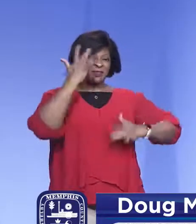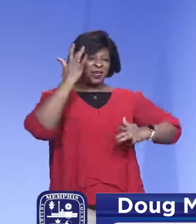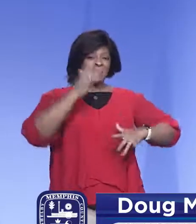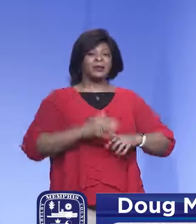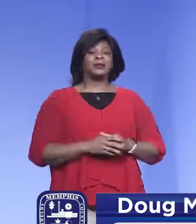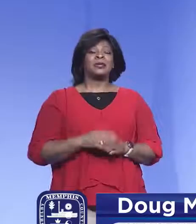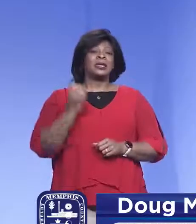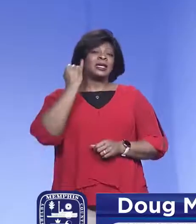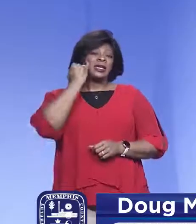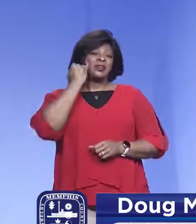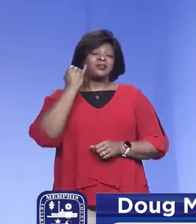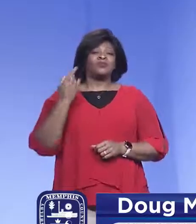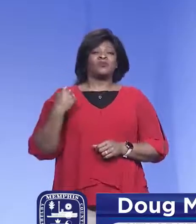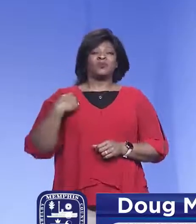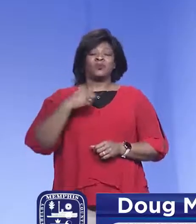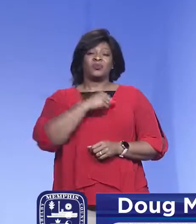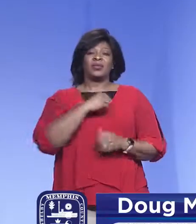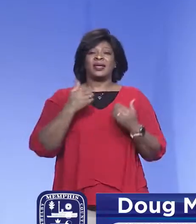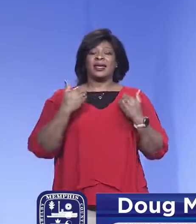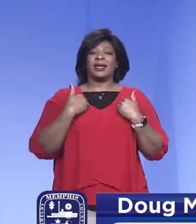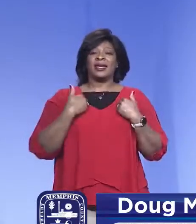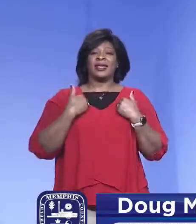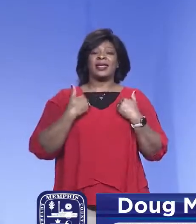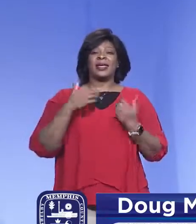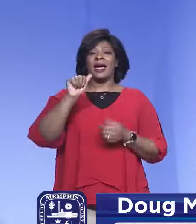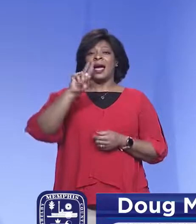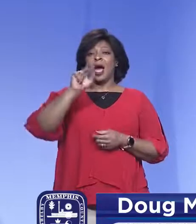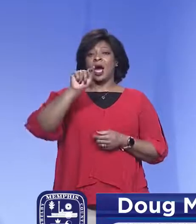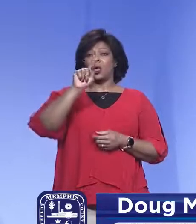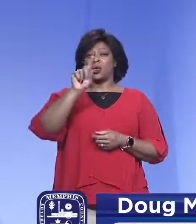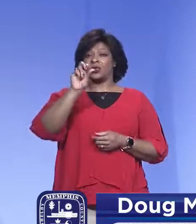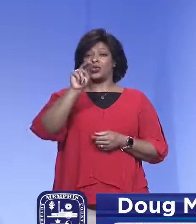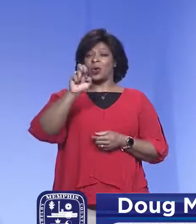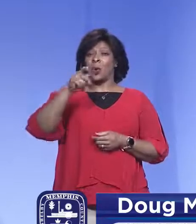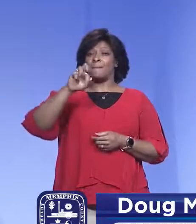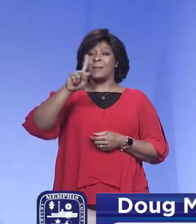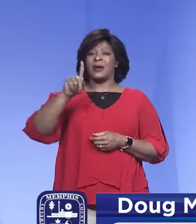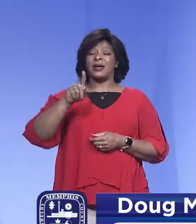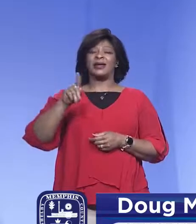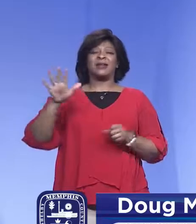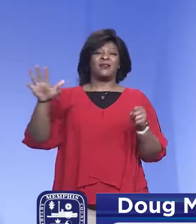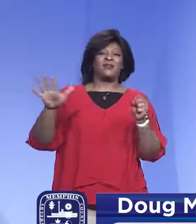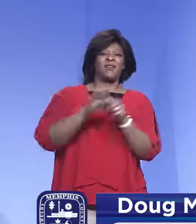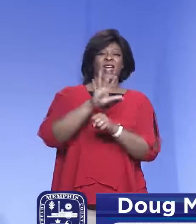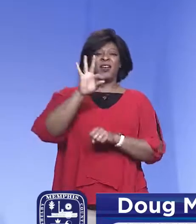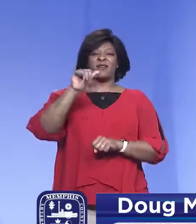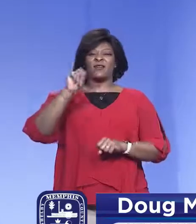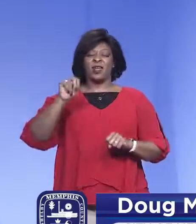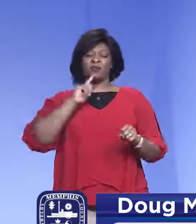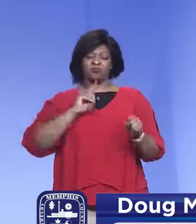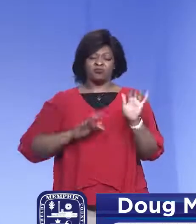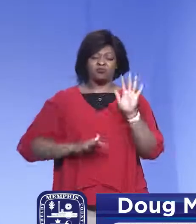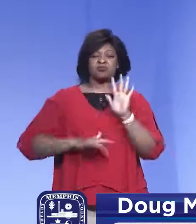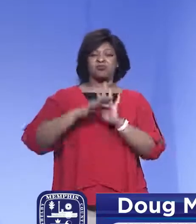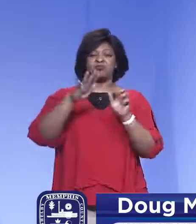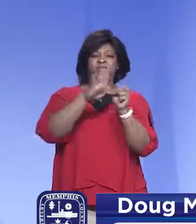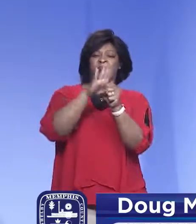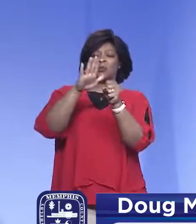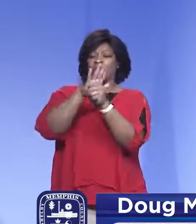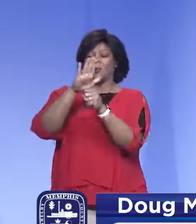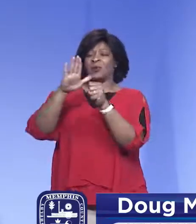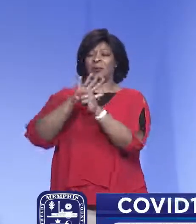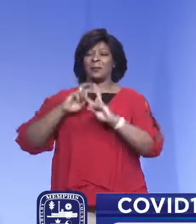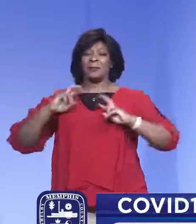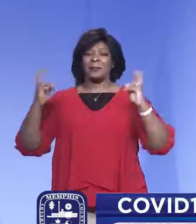had the entire AutoZone park filled with fans, filled to the brim with fans, and